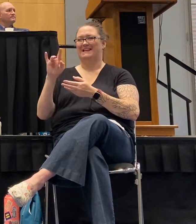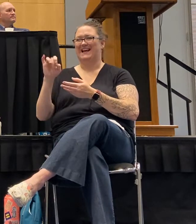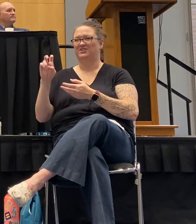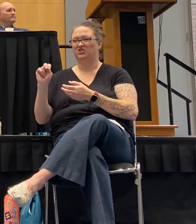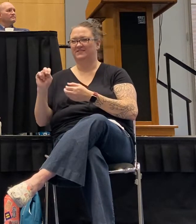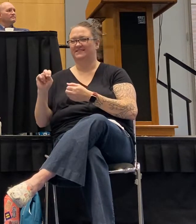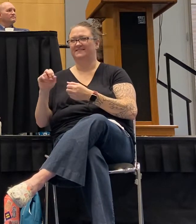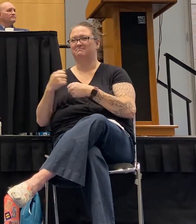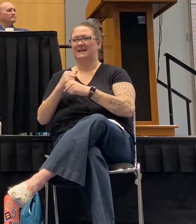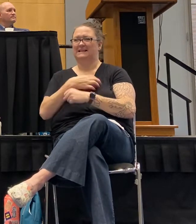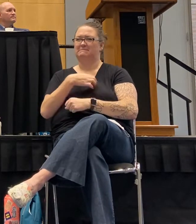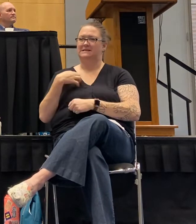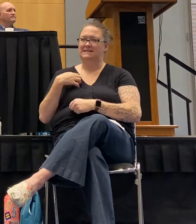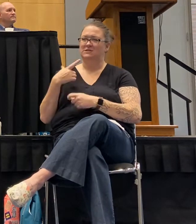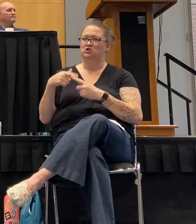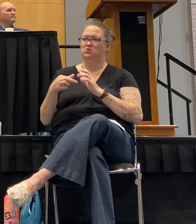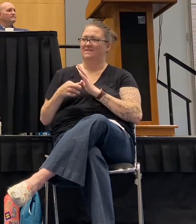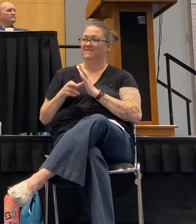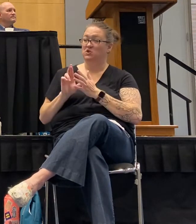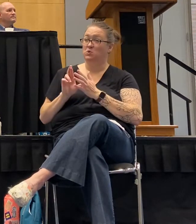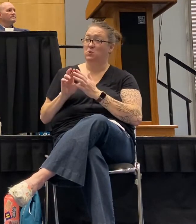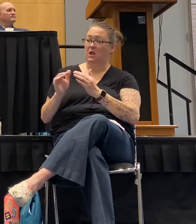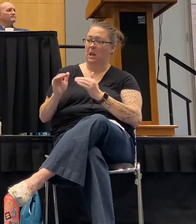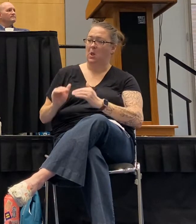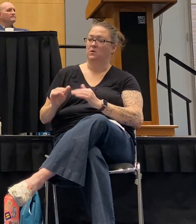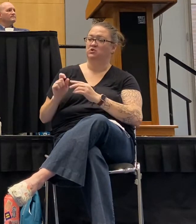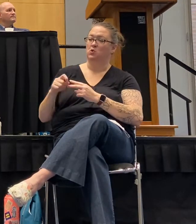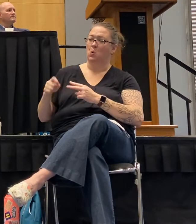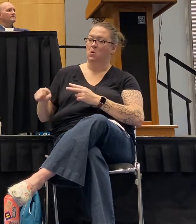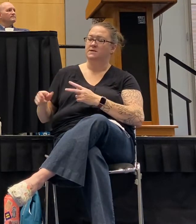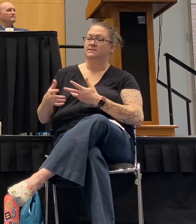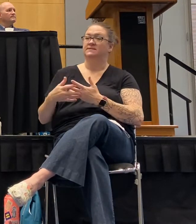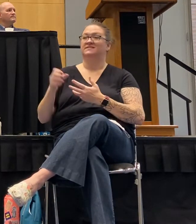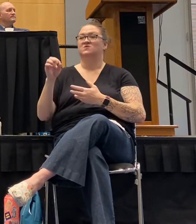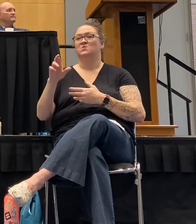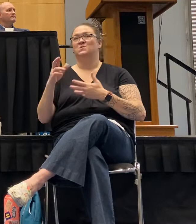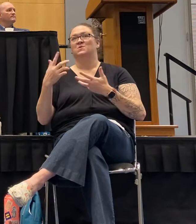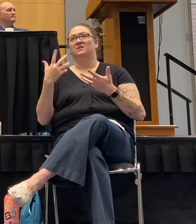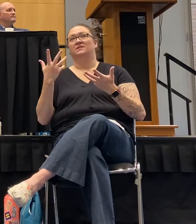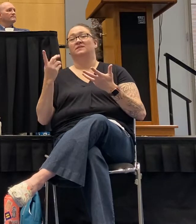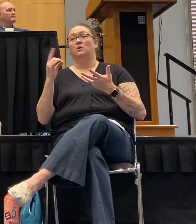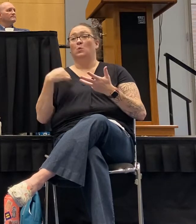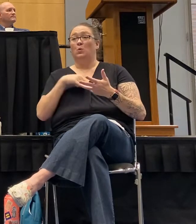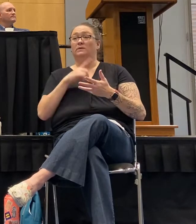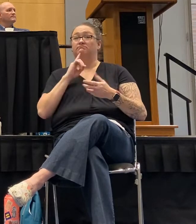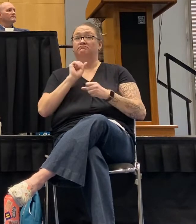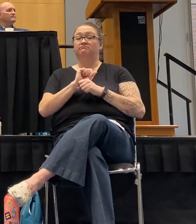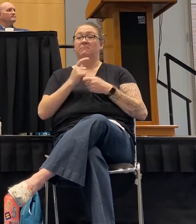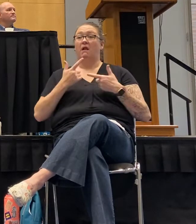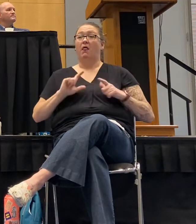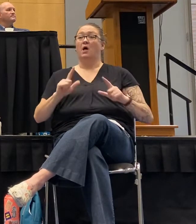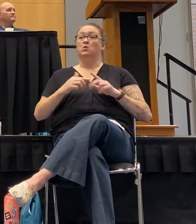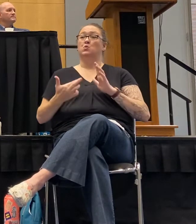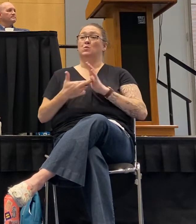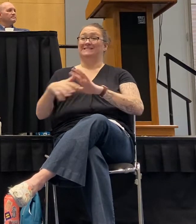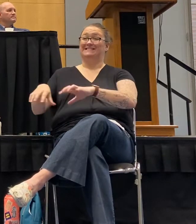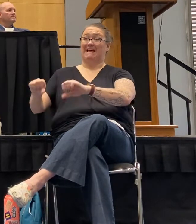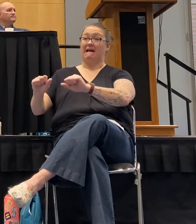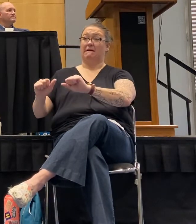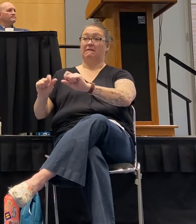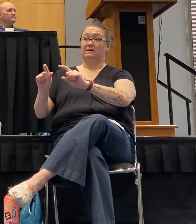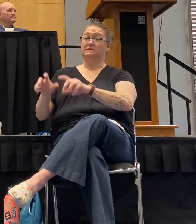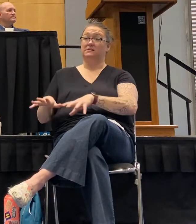a committee to review lower scores, or we did allow them to retake the assessment. That was